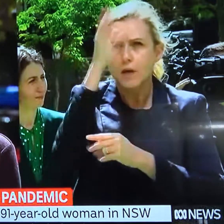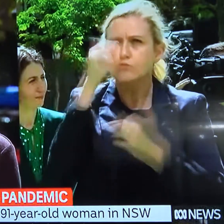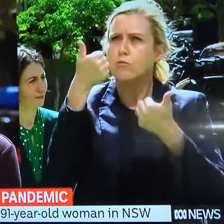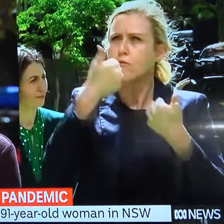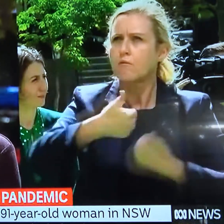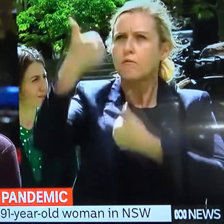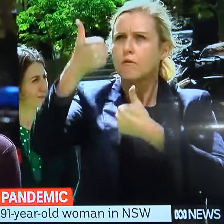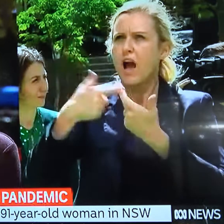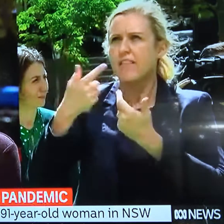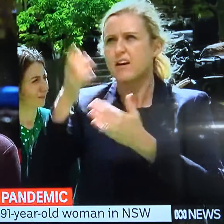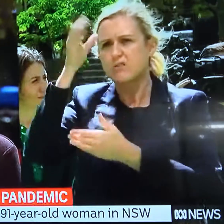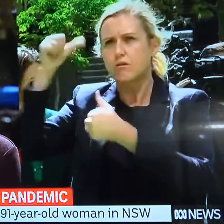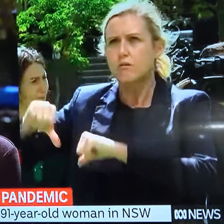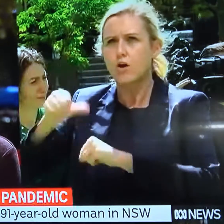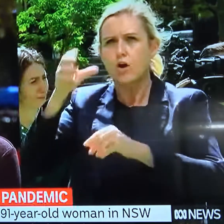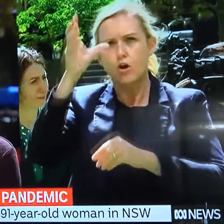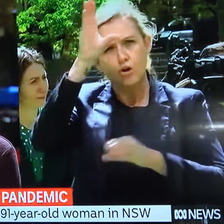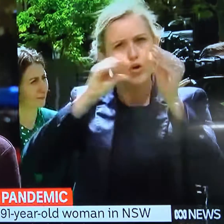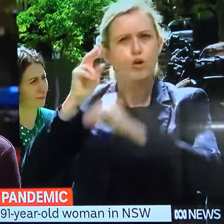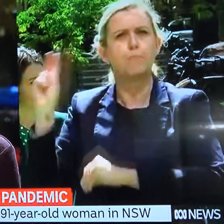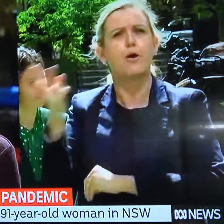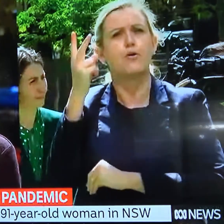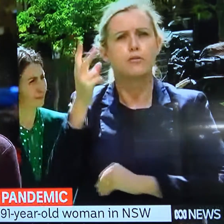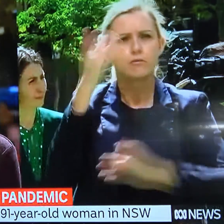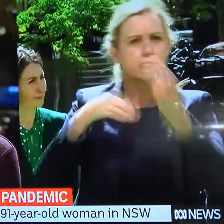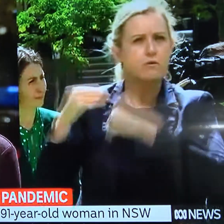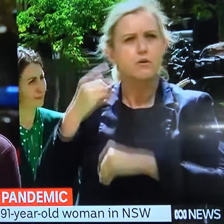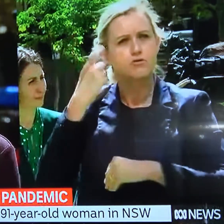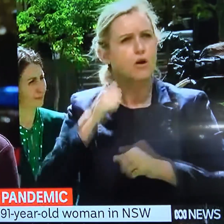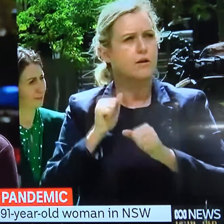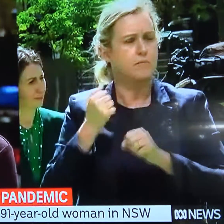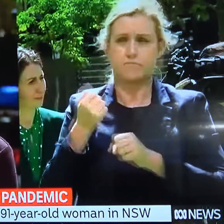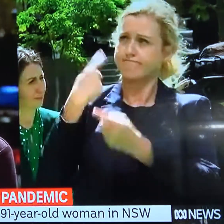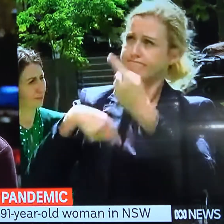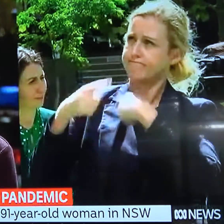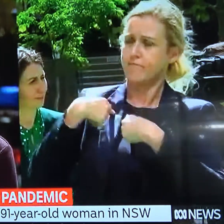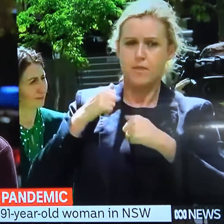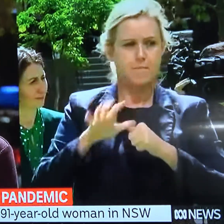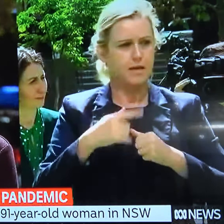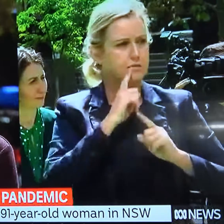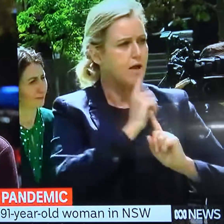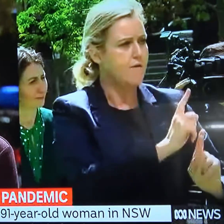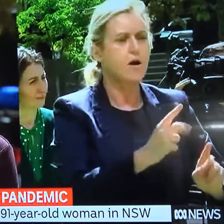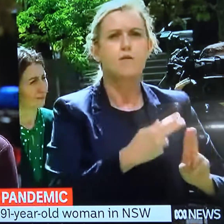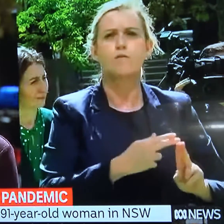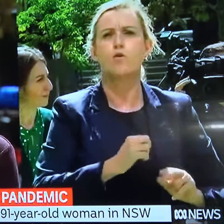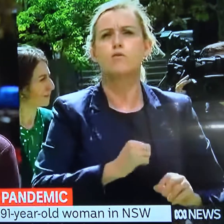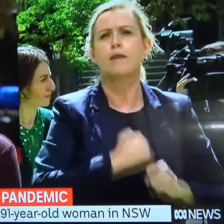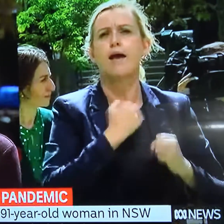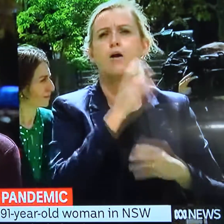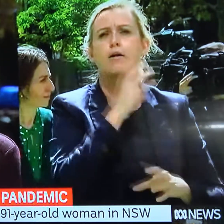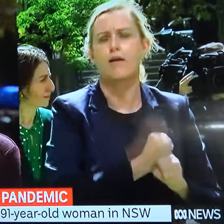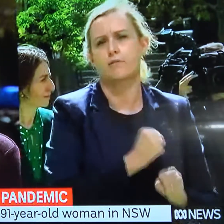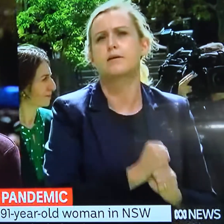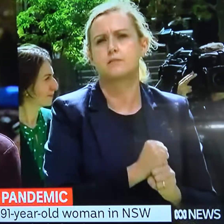done not so well, to inform our response and to provide the best health advice we can to governments. That we